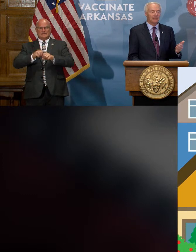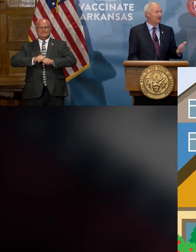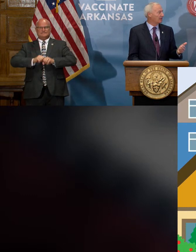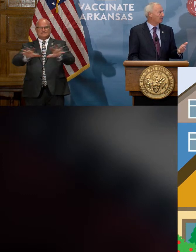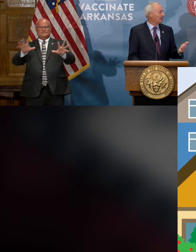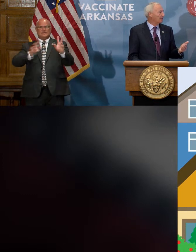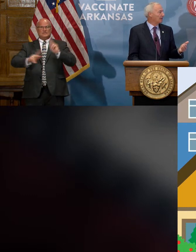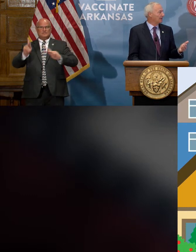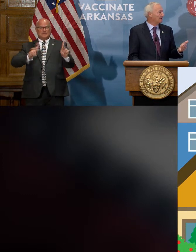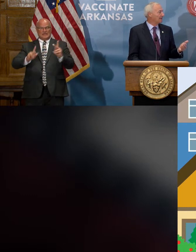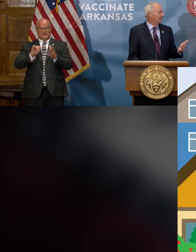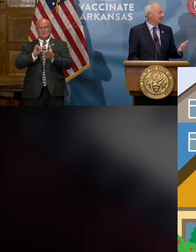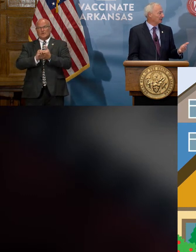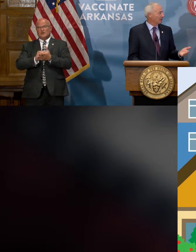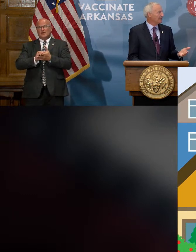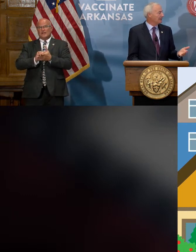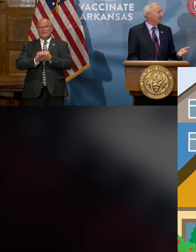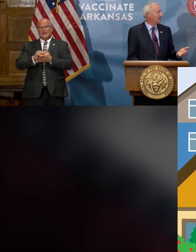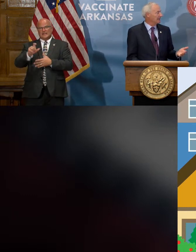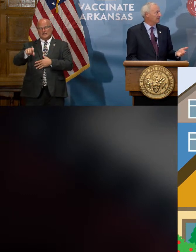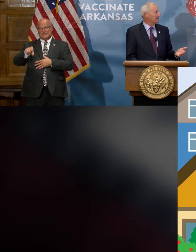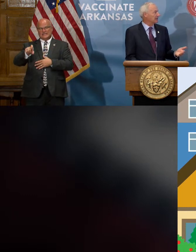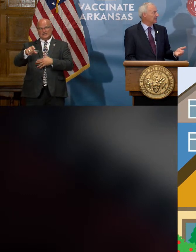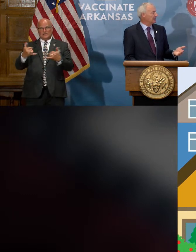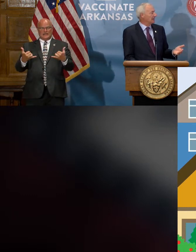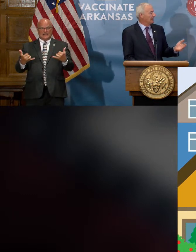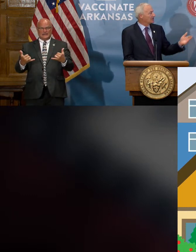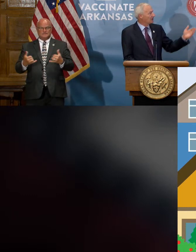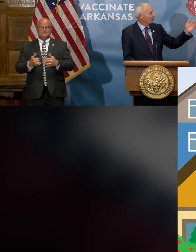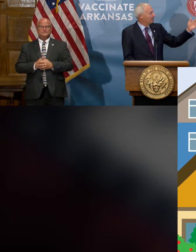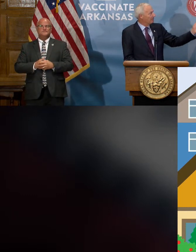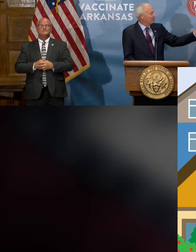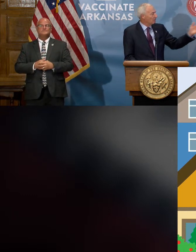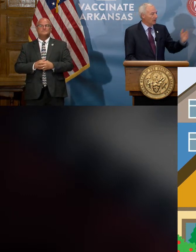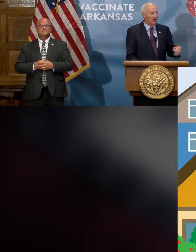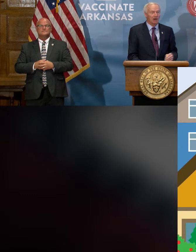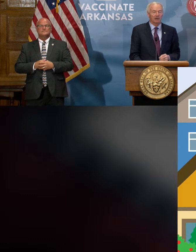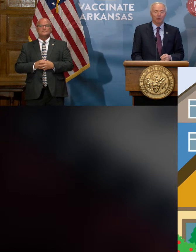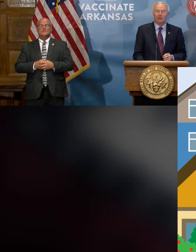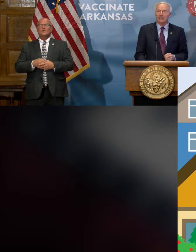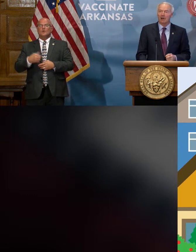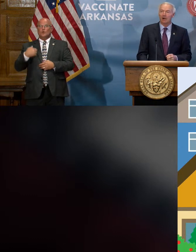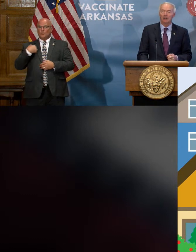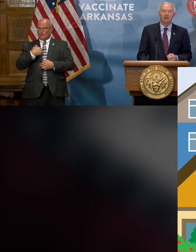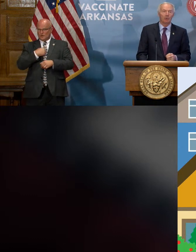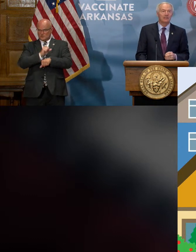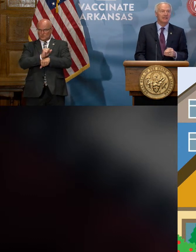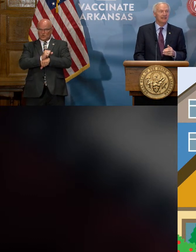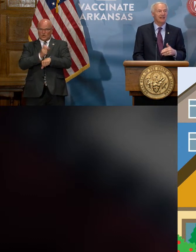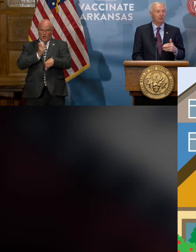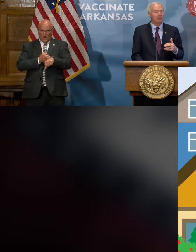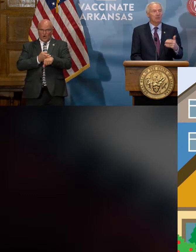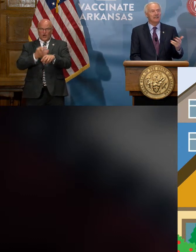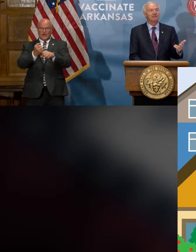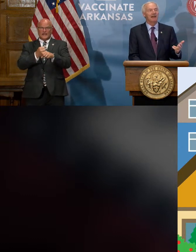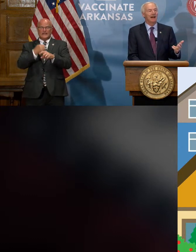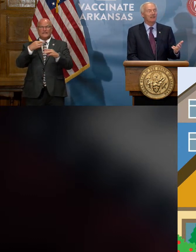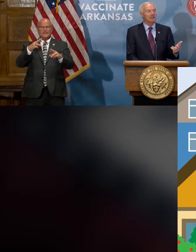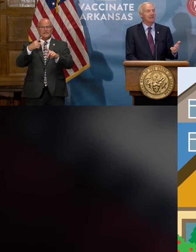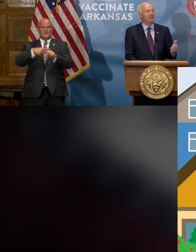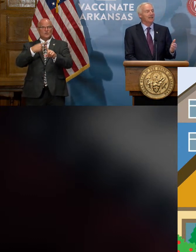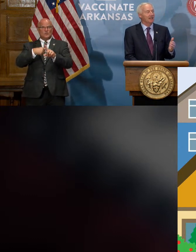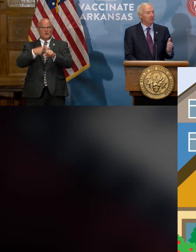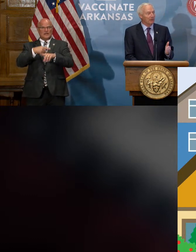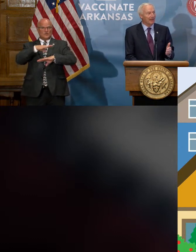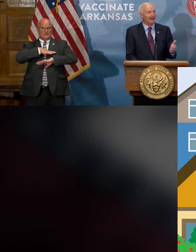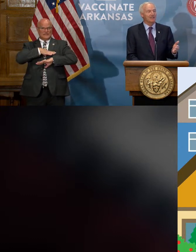to those that are in great need of it. And so we are working hard on getting that rent relief